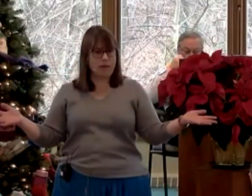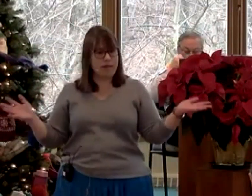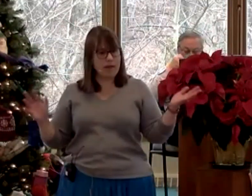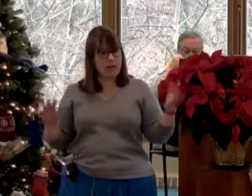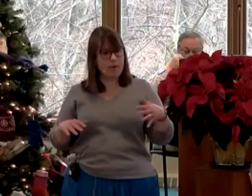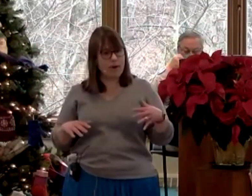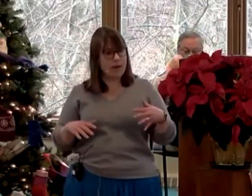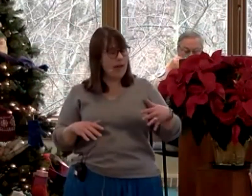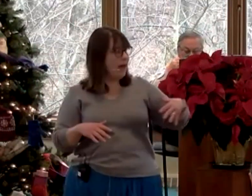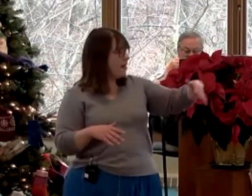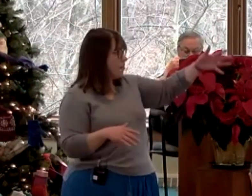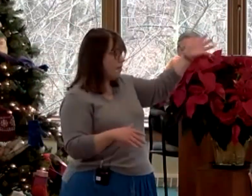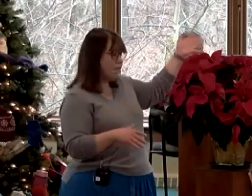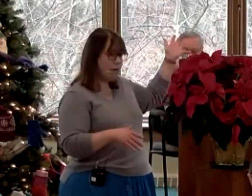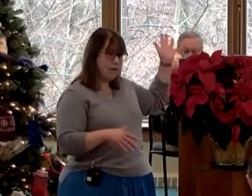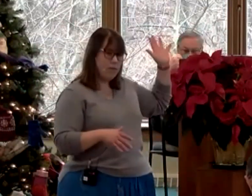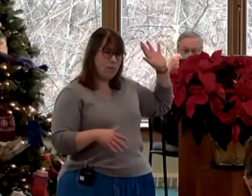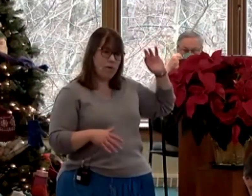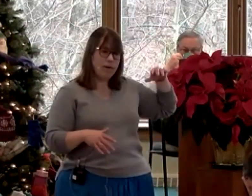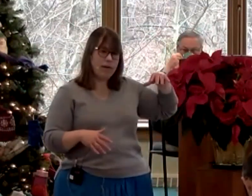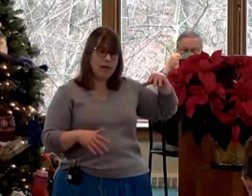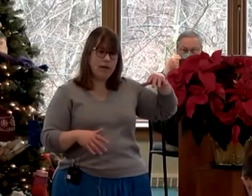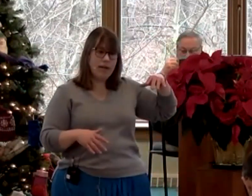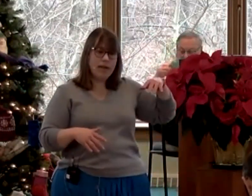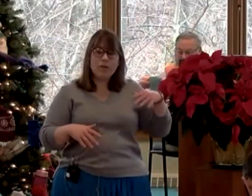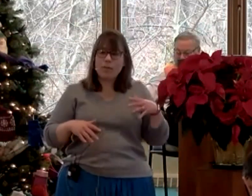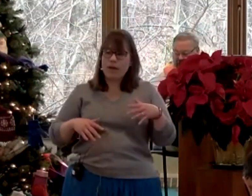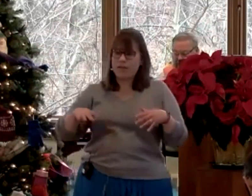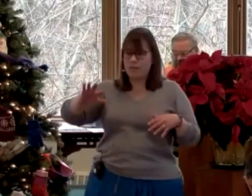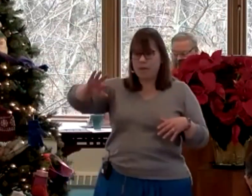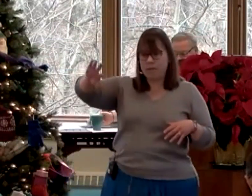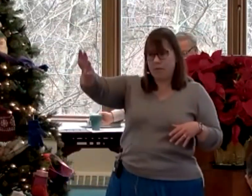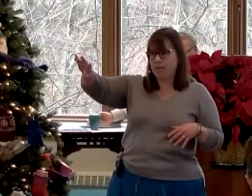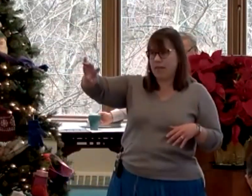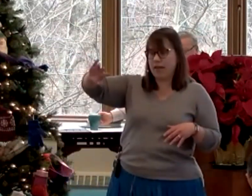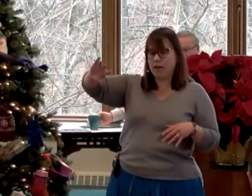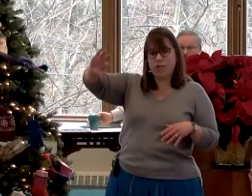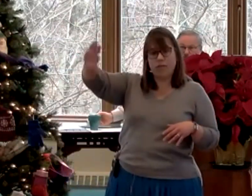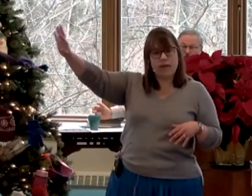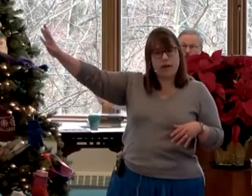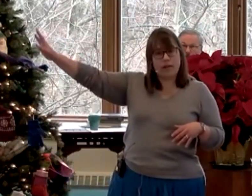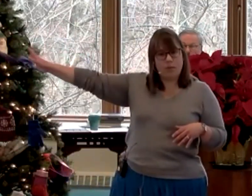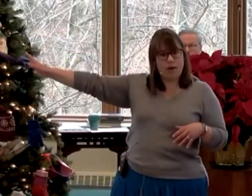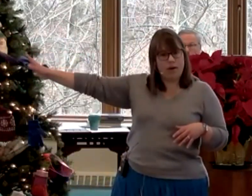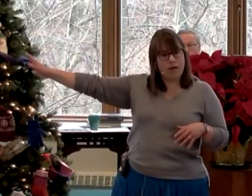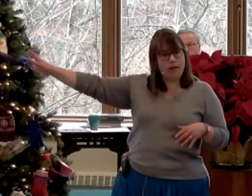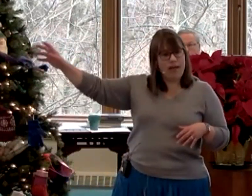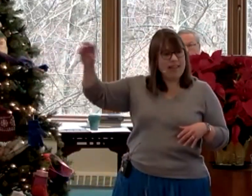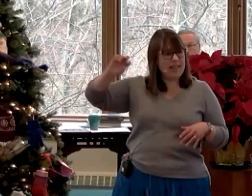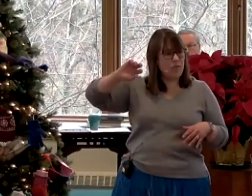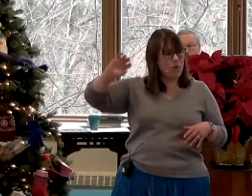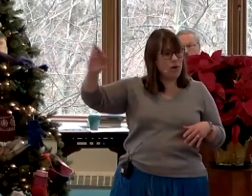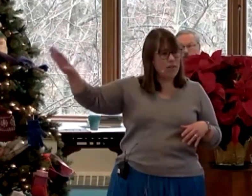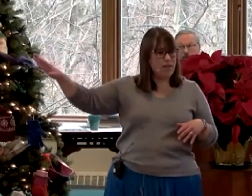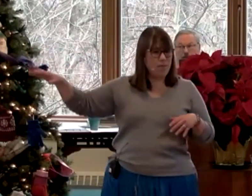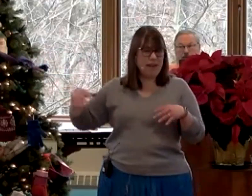in one Sunday morning and these beautiful windows were broken? Can you imagine if maybe there was, like, graffiti on the wall and it